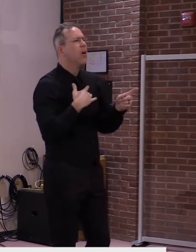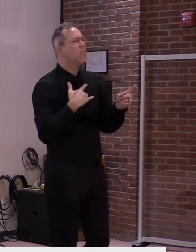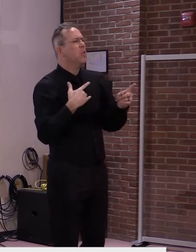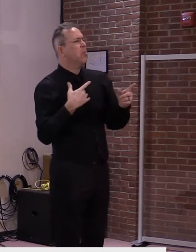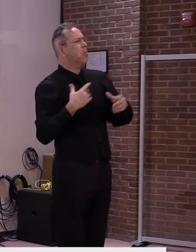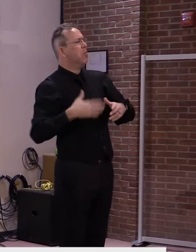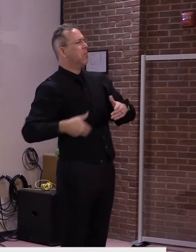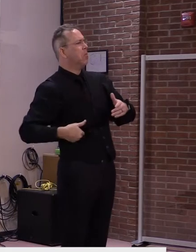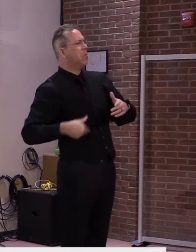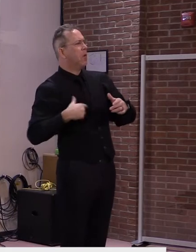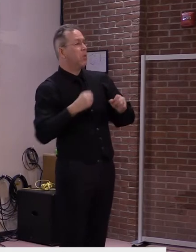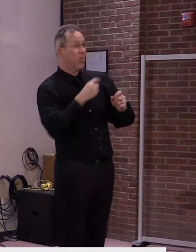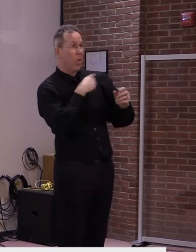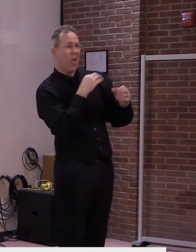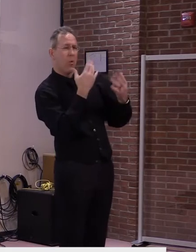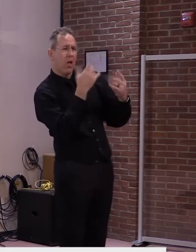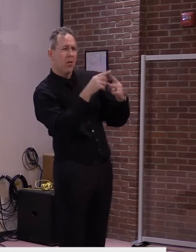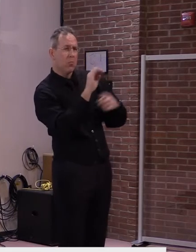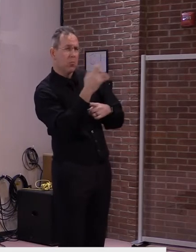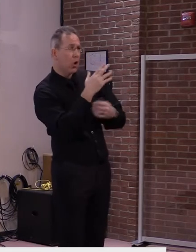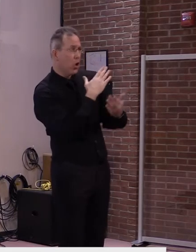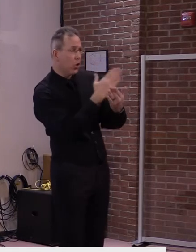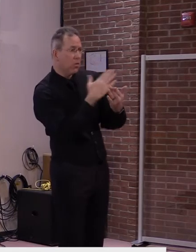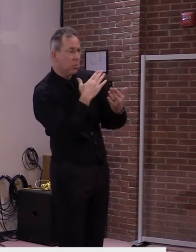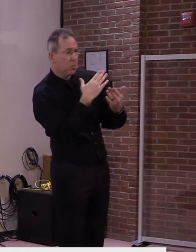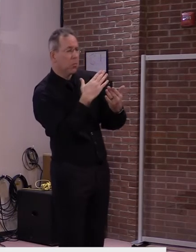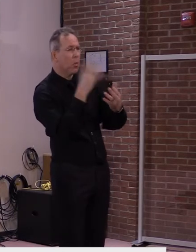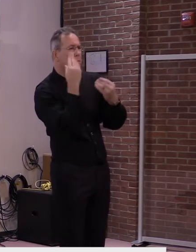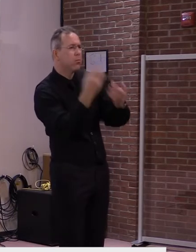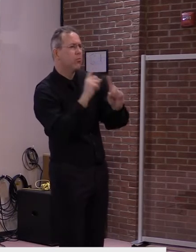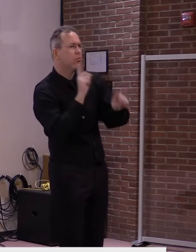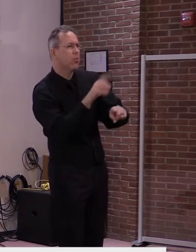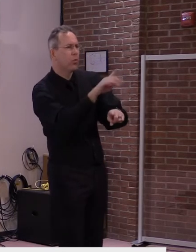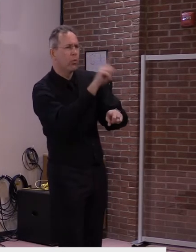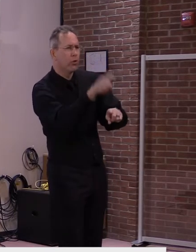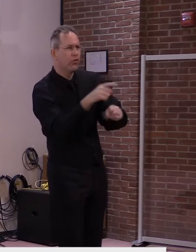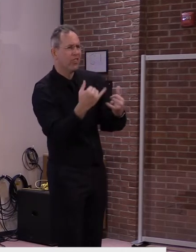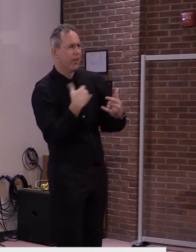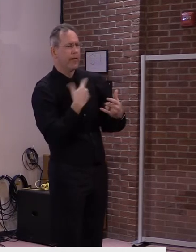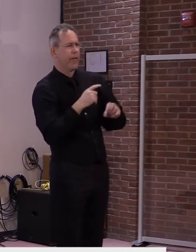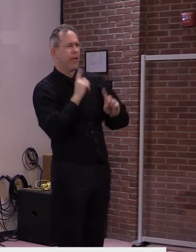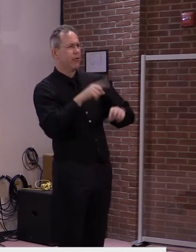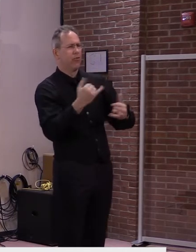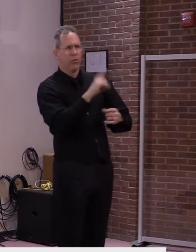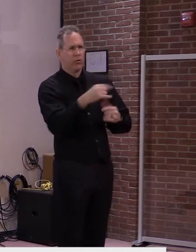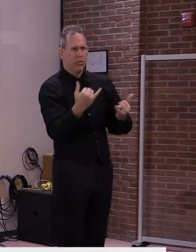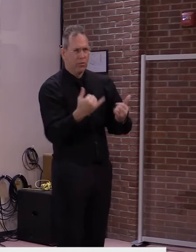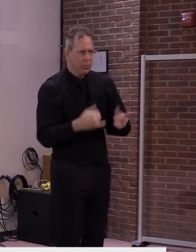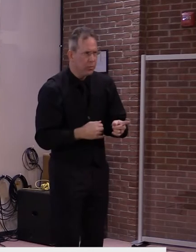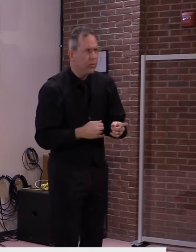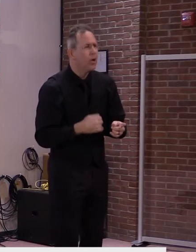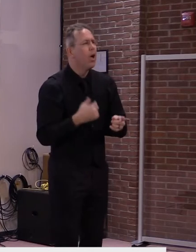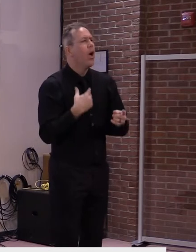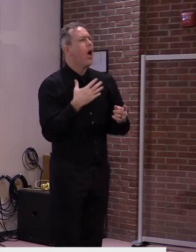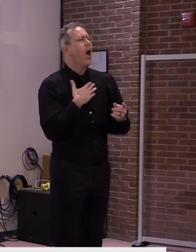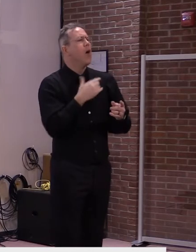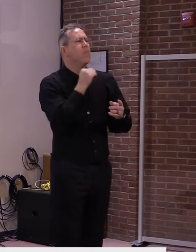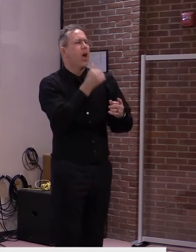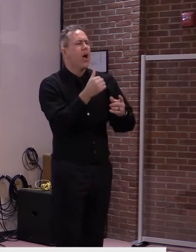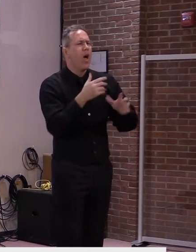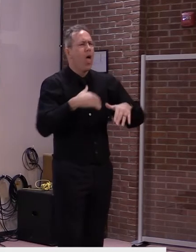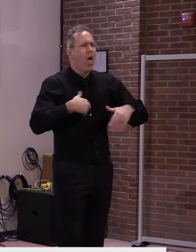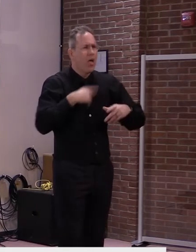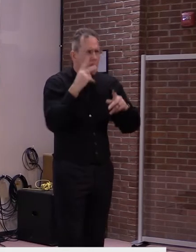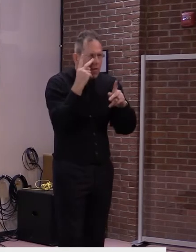addition, I have not included in any of these calculations any new vaccines that may come to the market or